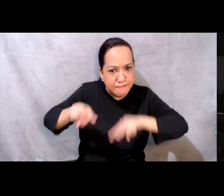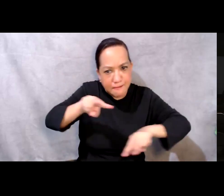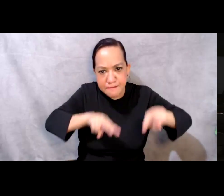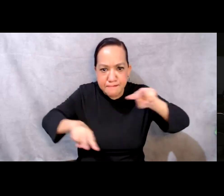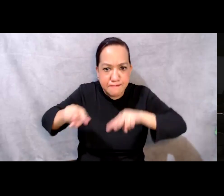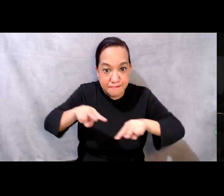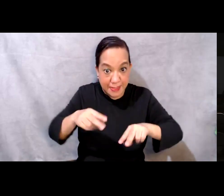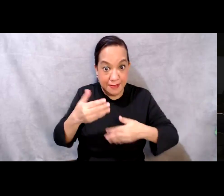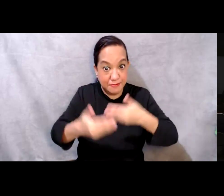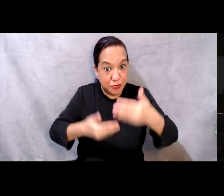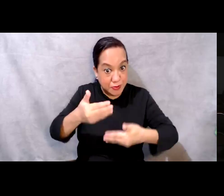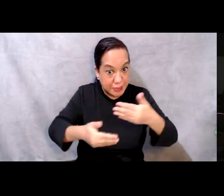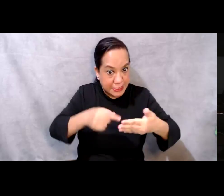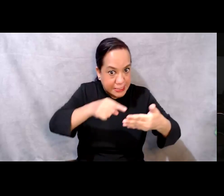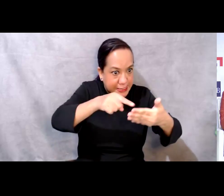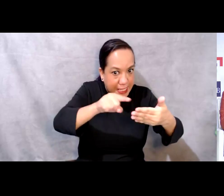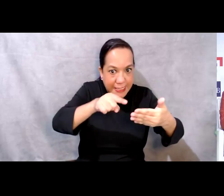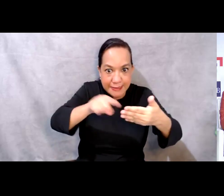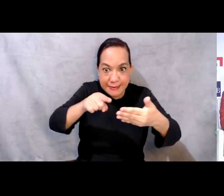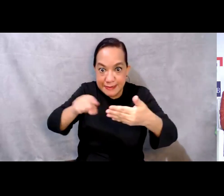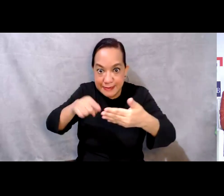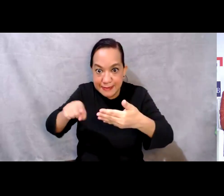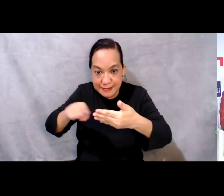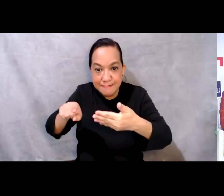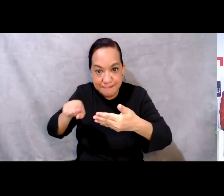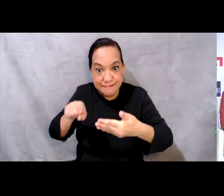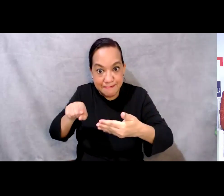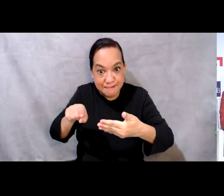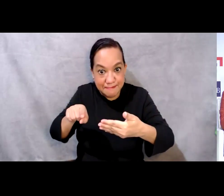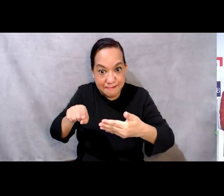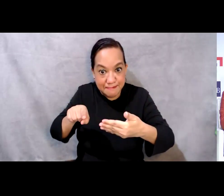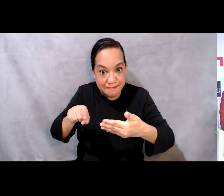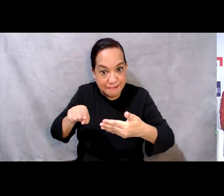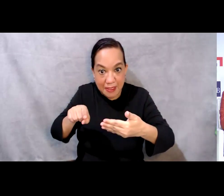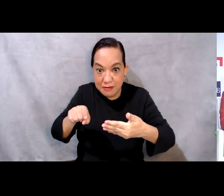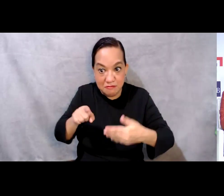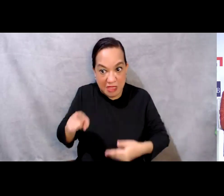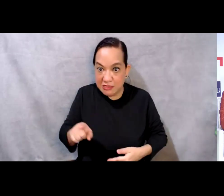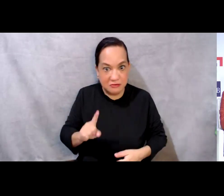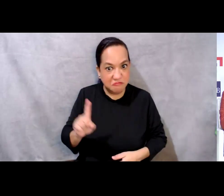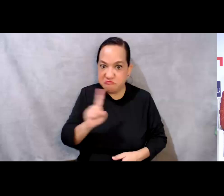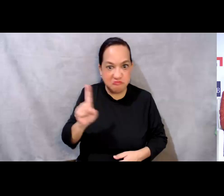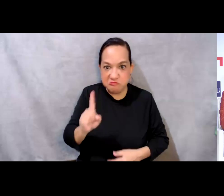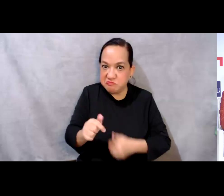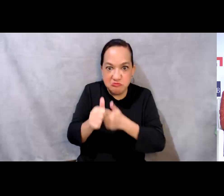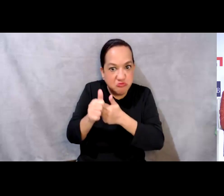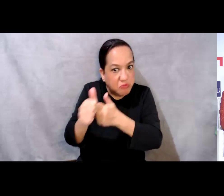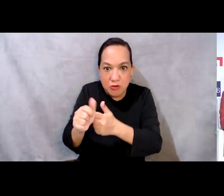we could have a finding of non-compliance if that is what we determine, right?